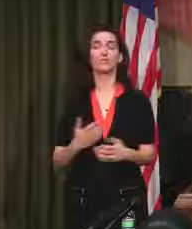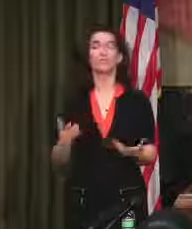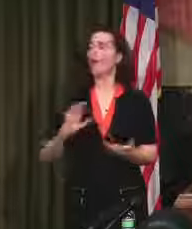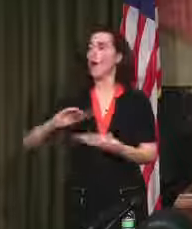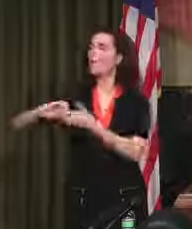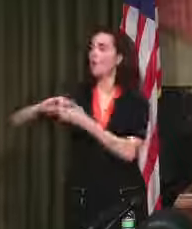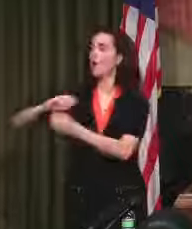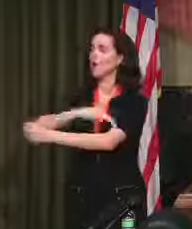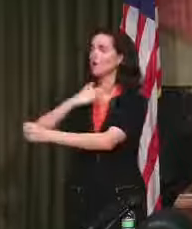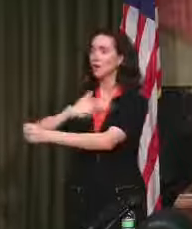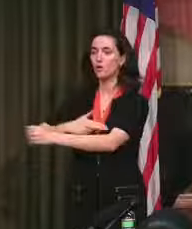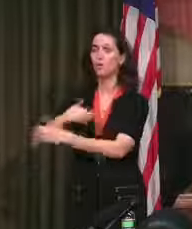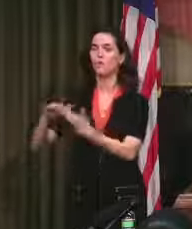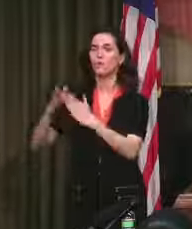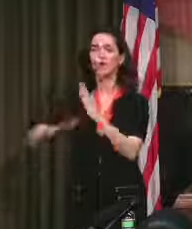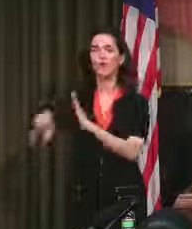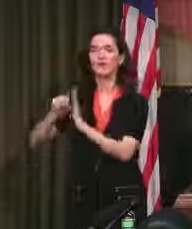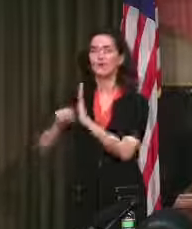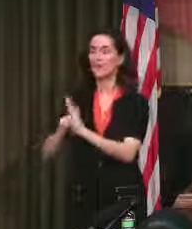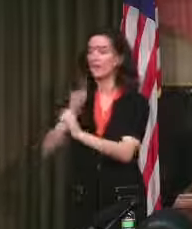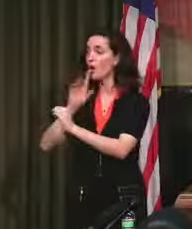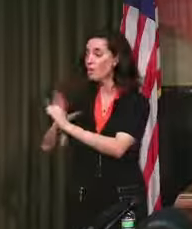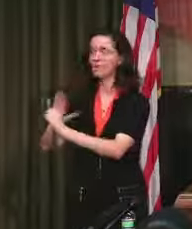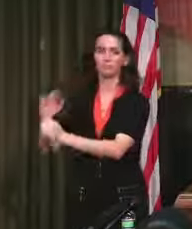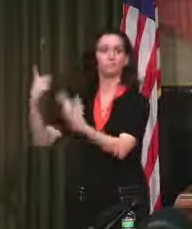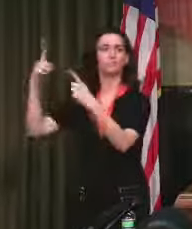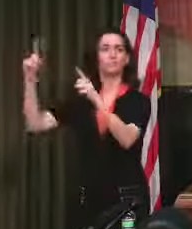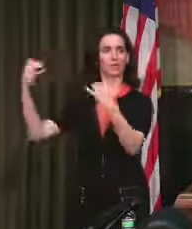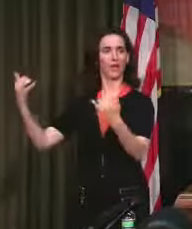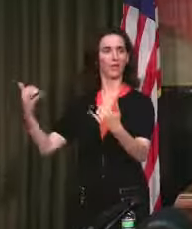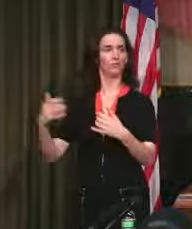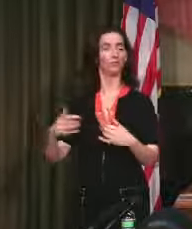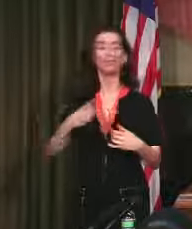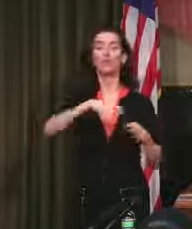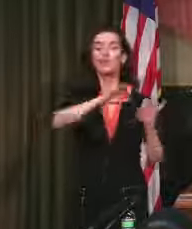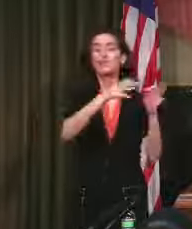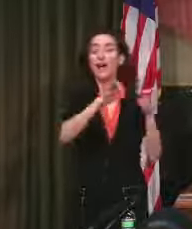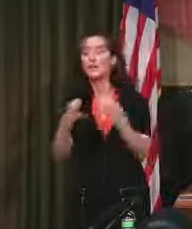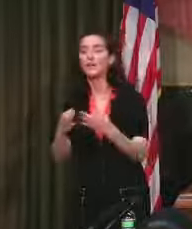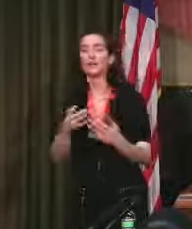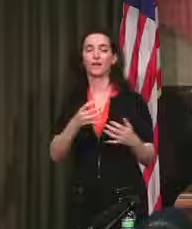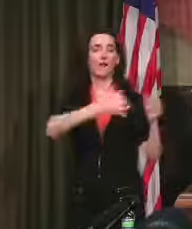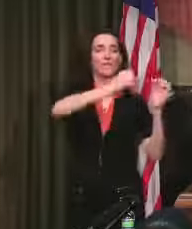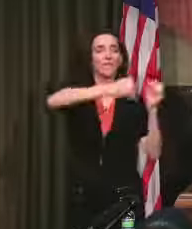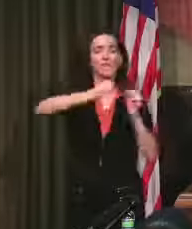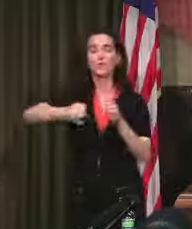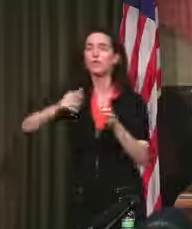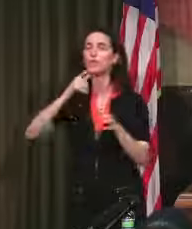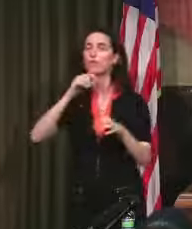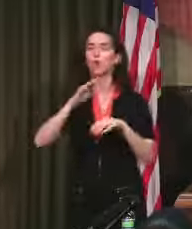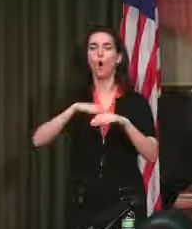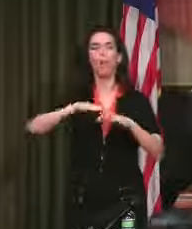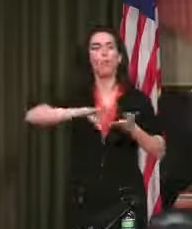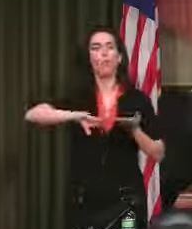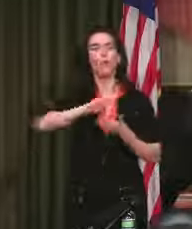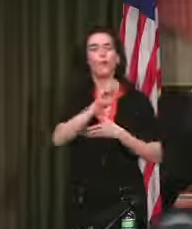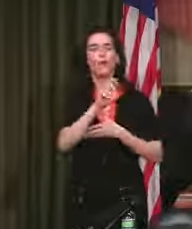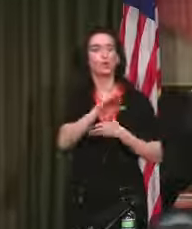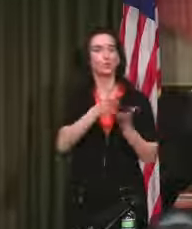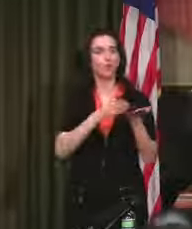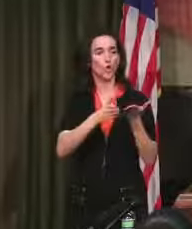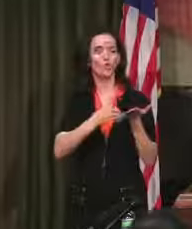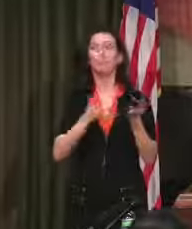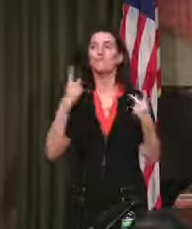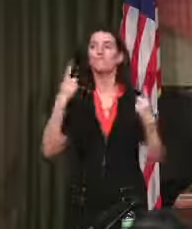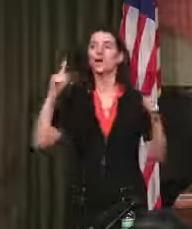partner hospitals and communities across the state. The families and the individuals who are on waiver services can breathe a sigh of relief